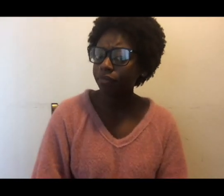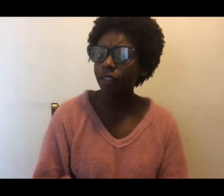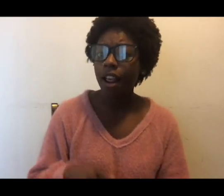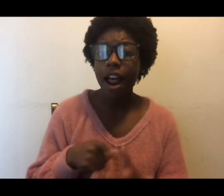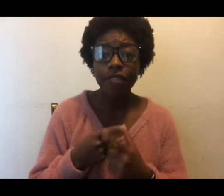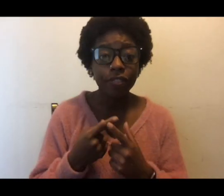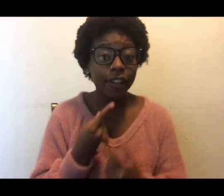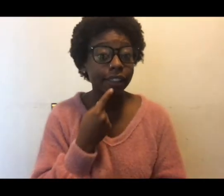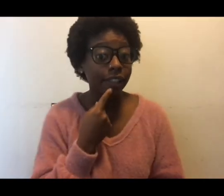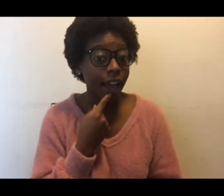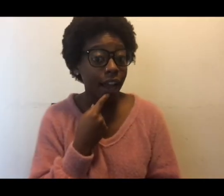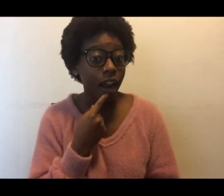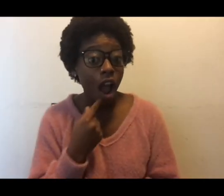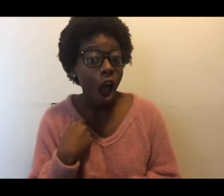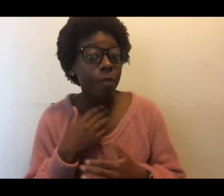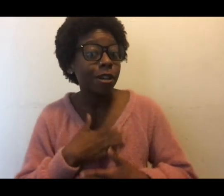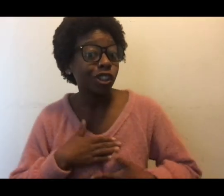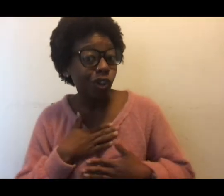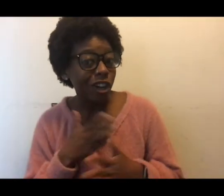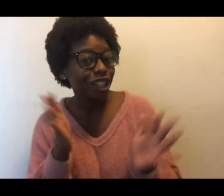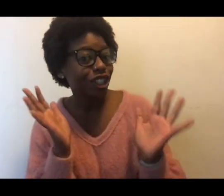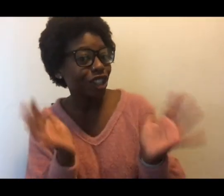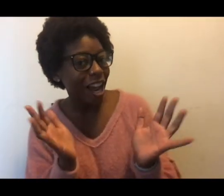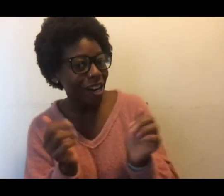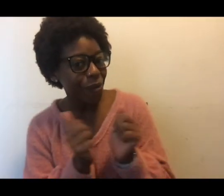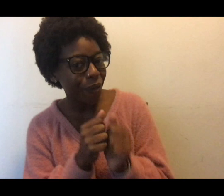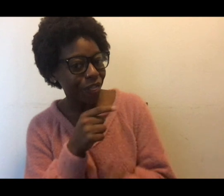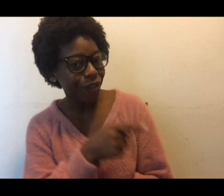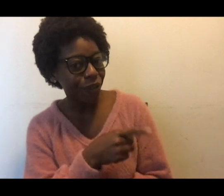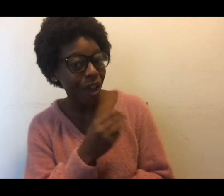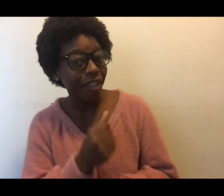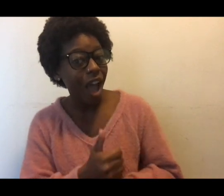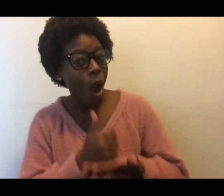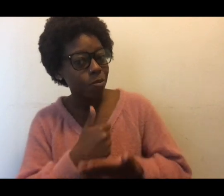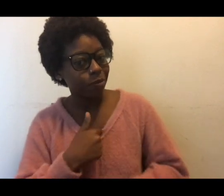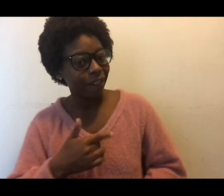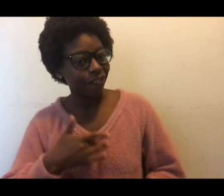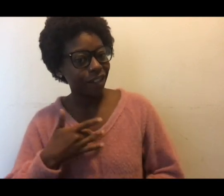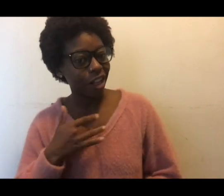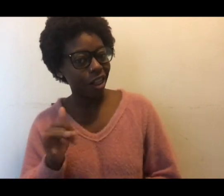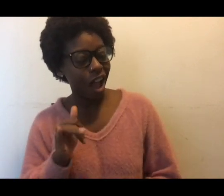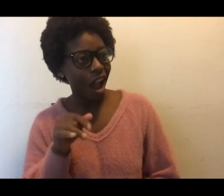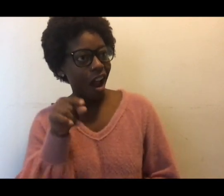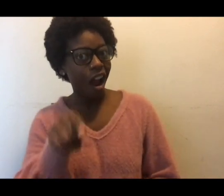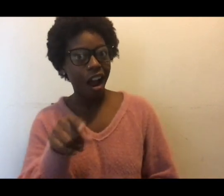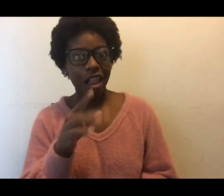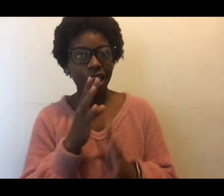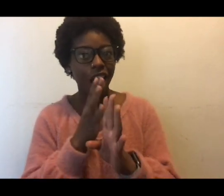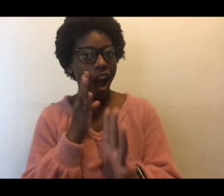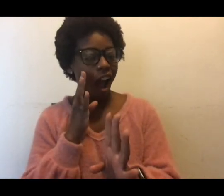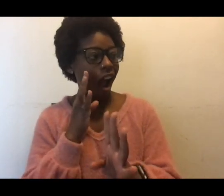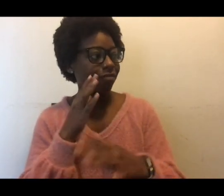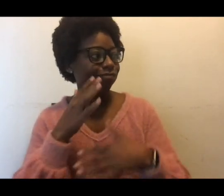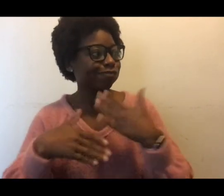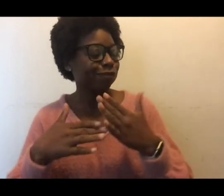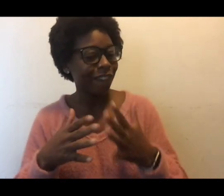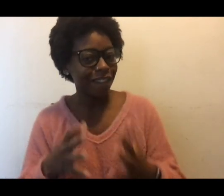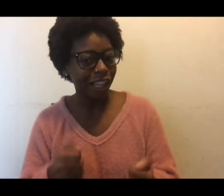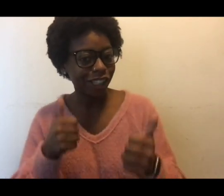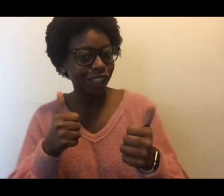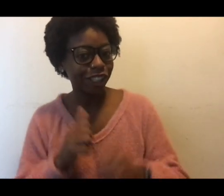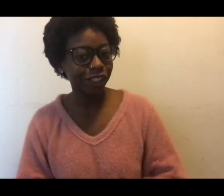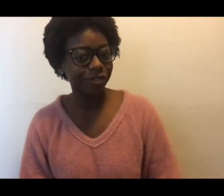night?" Then you could say, "I enjoy chatting with you, and this helps me feel like this line is moving